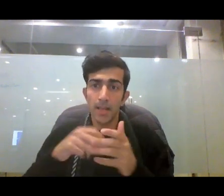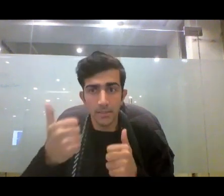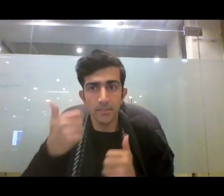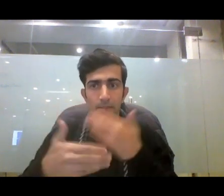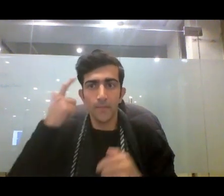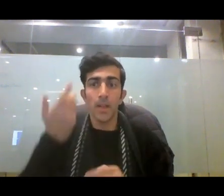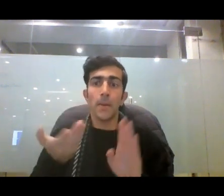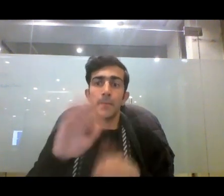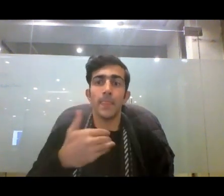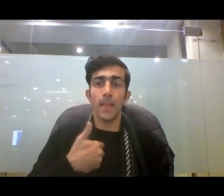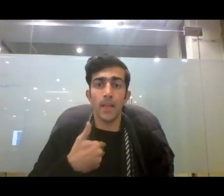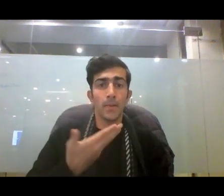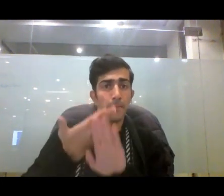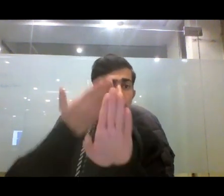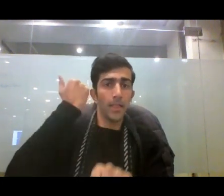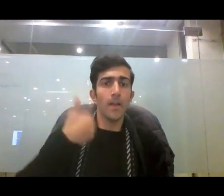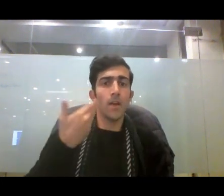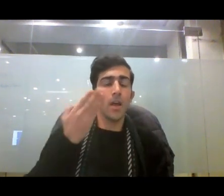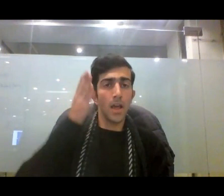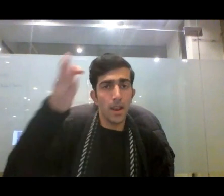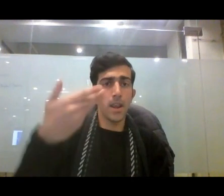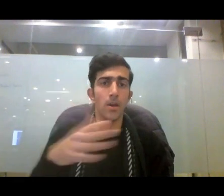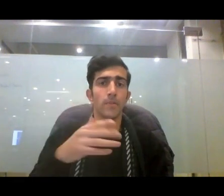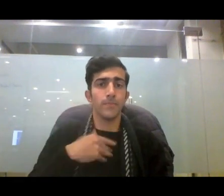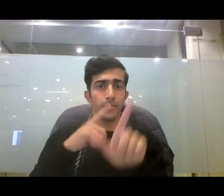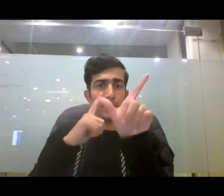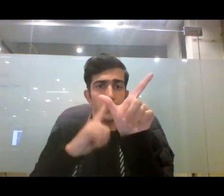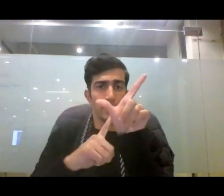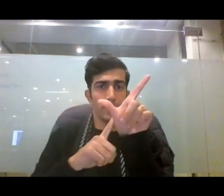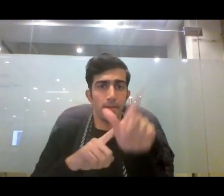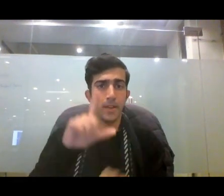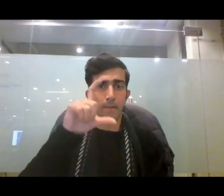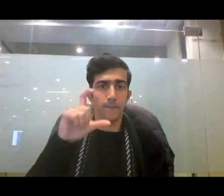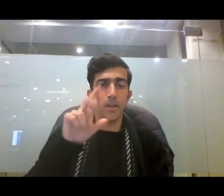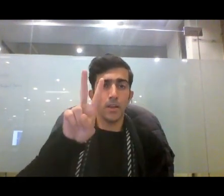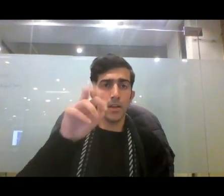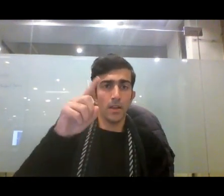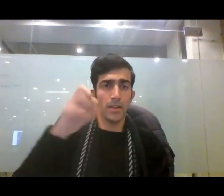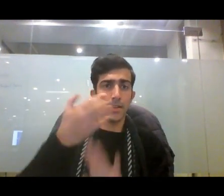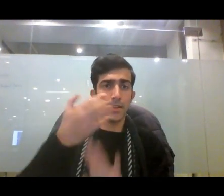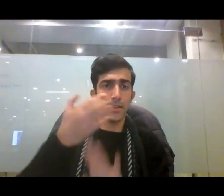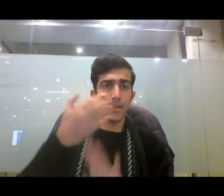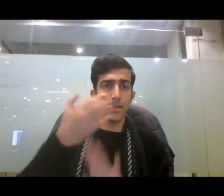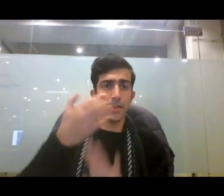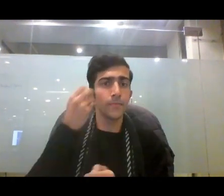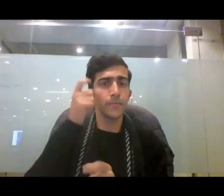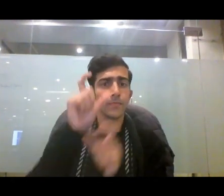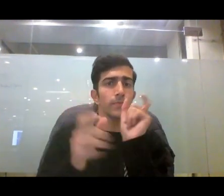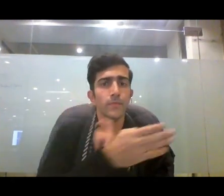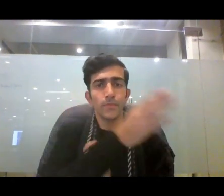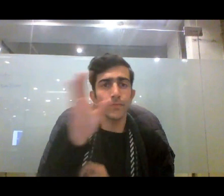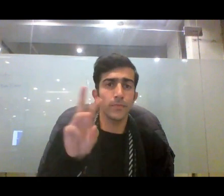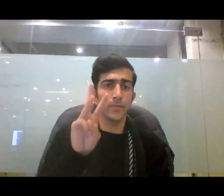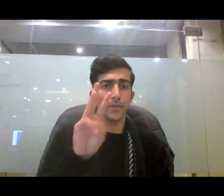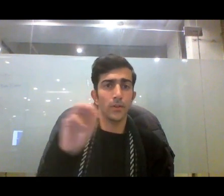skill. So I decided to learn about the graphic designing skill. And then I after